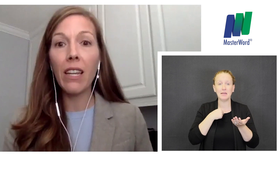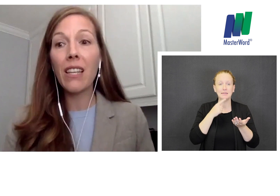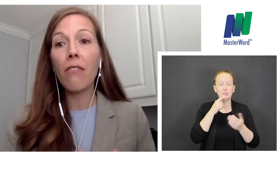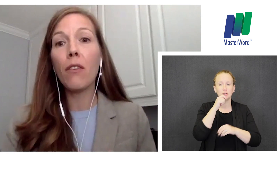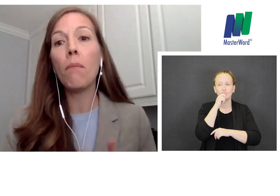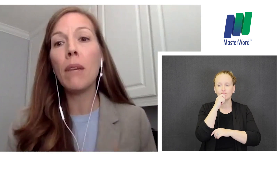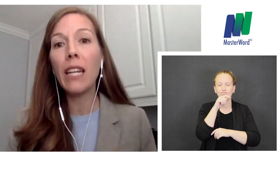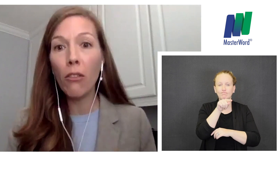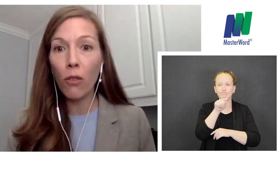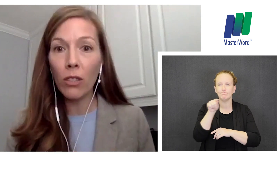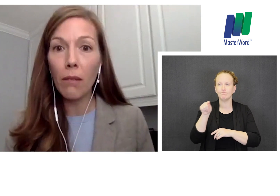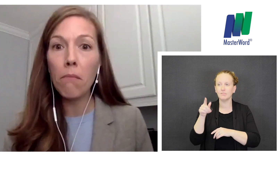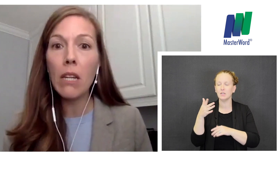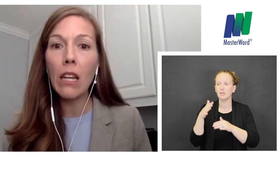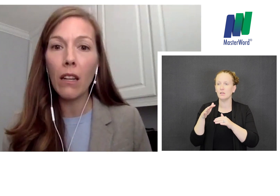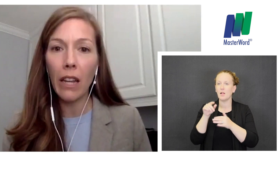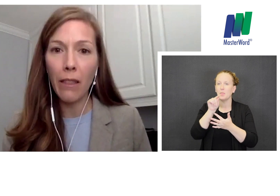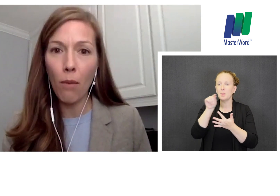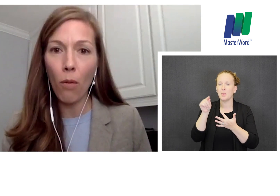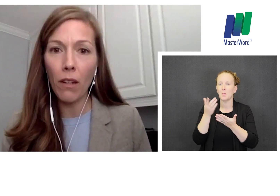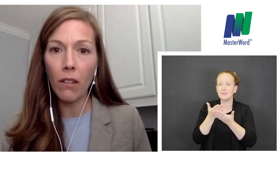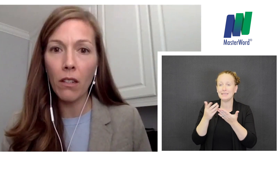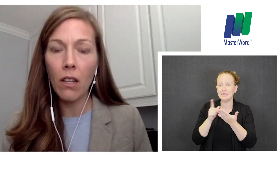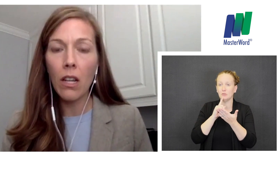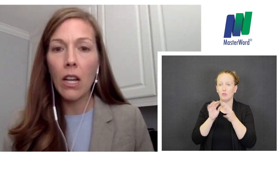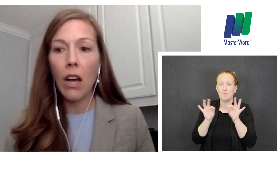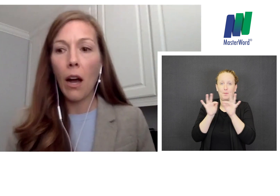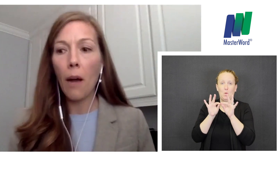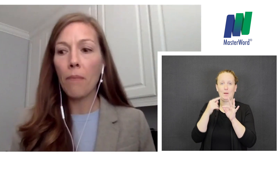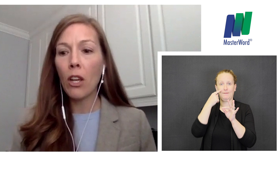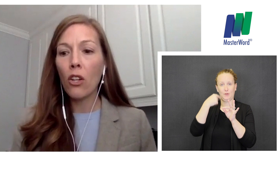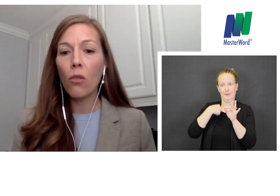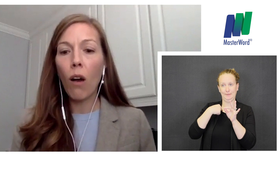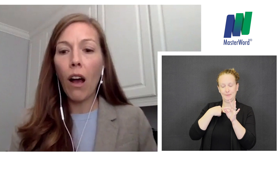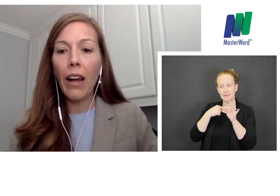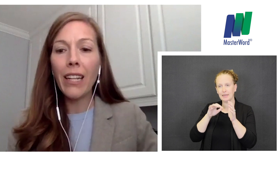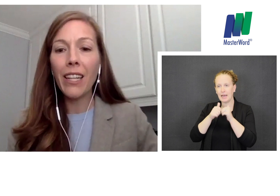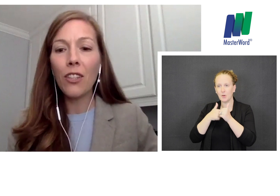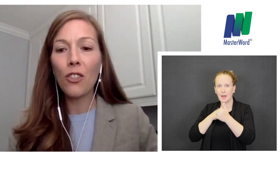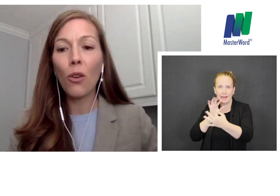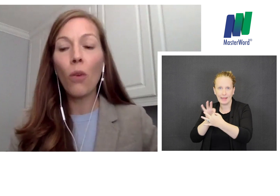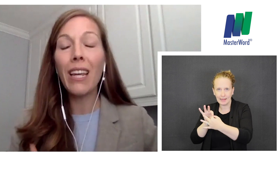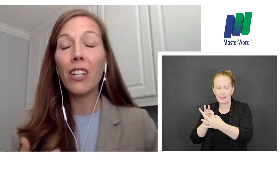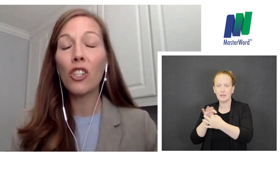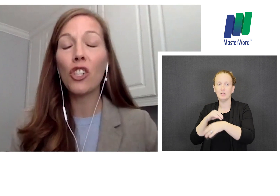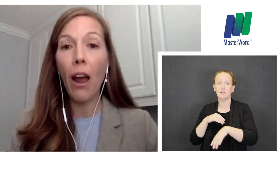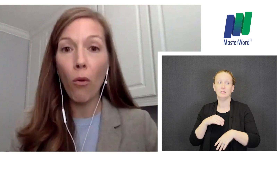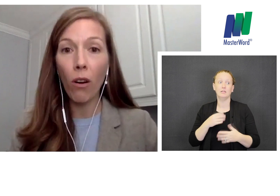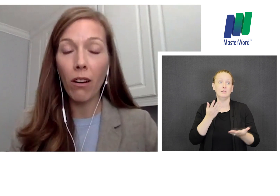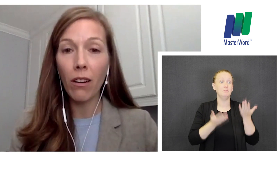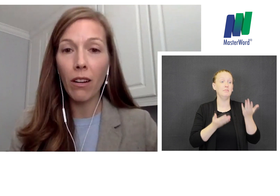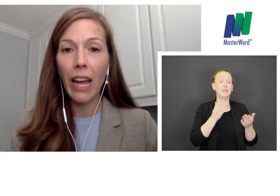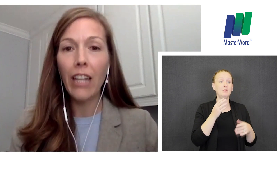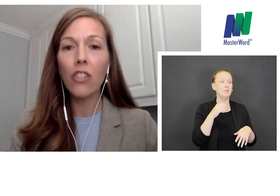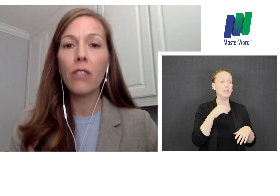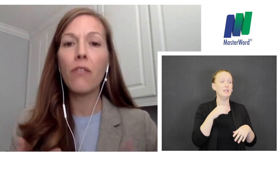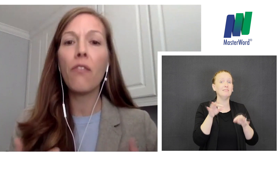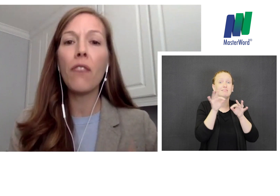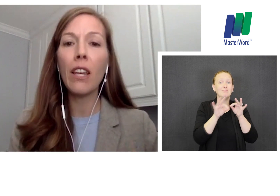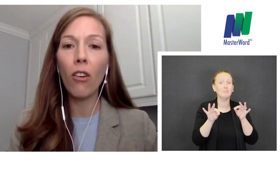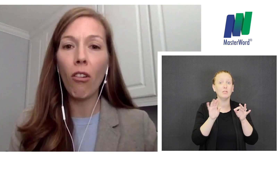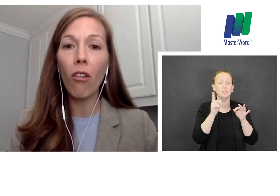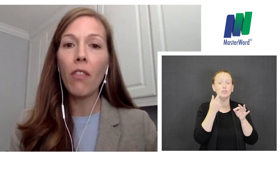to things that feel meaningful to me in the moment? Do I need to go take a shower and